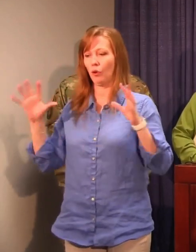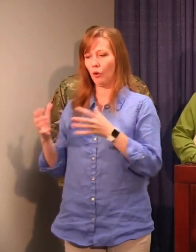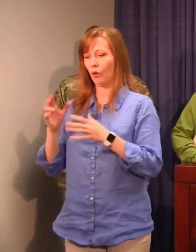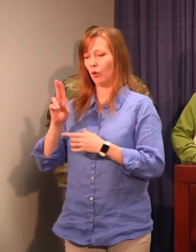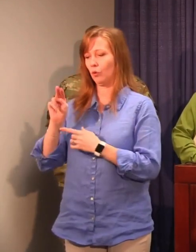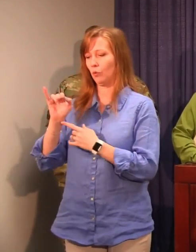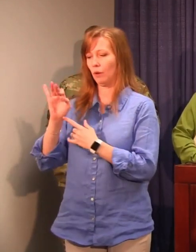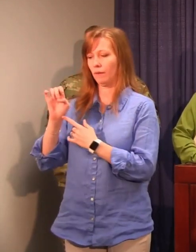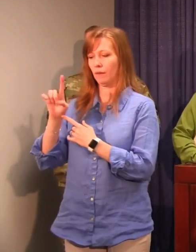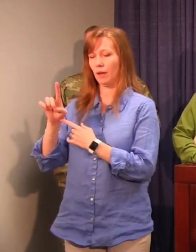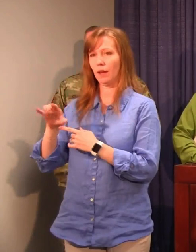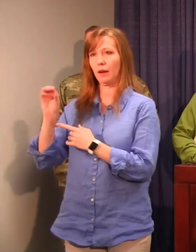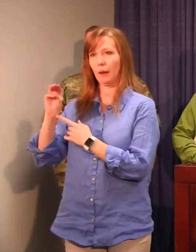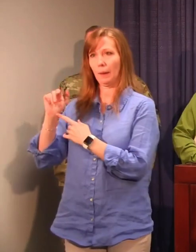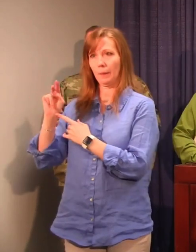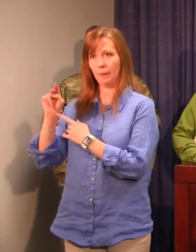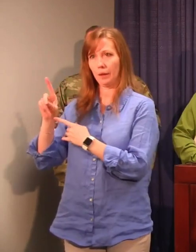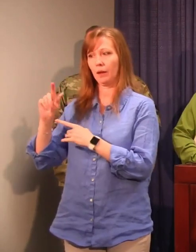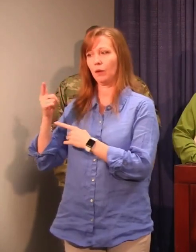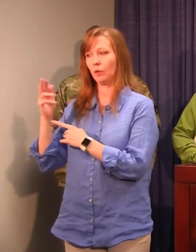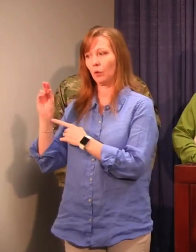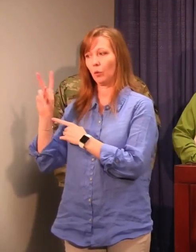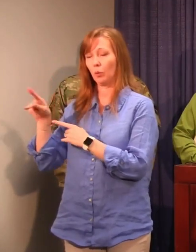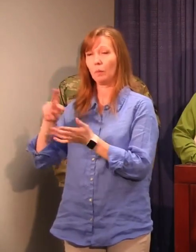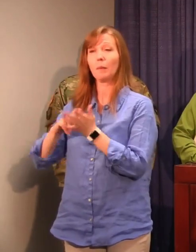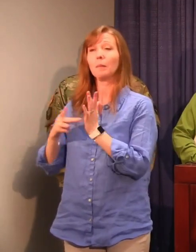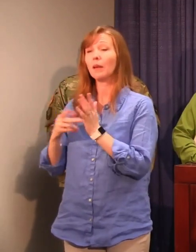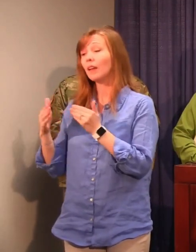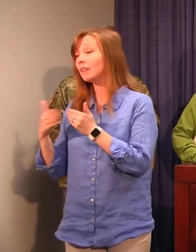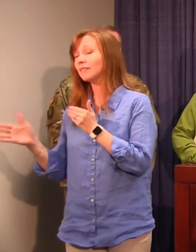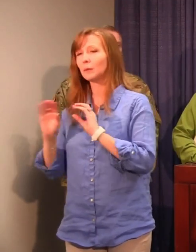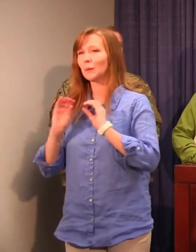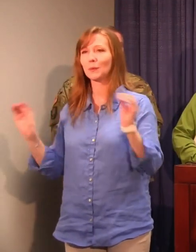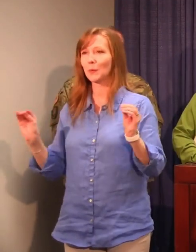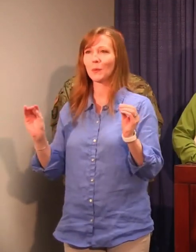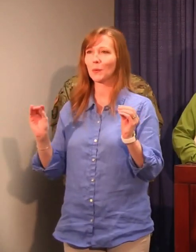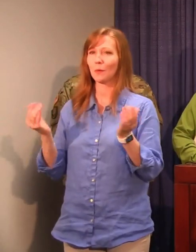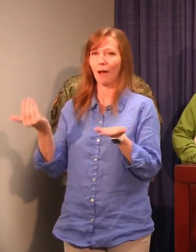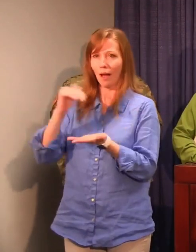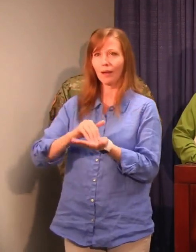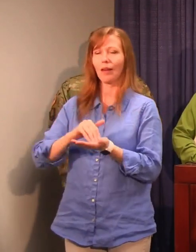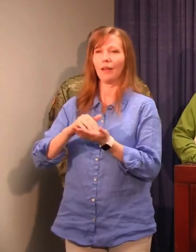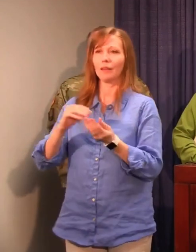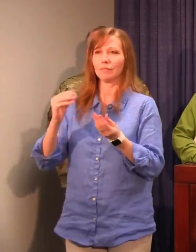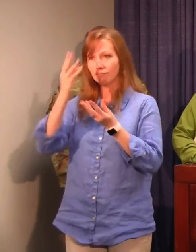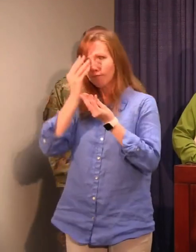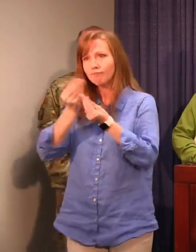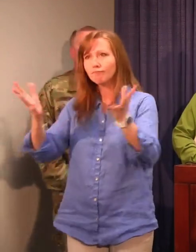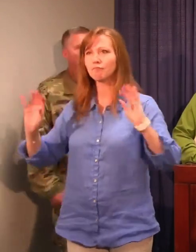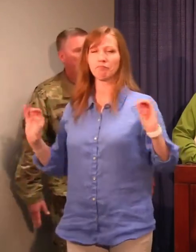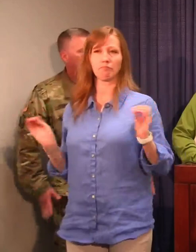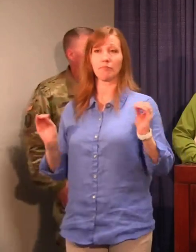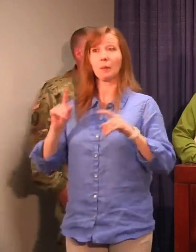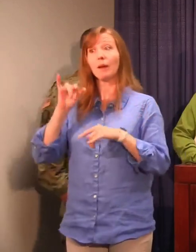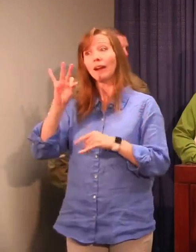have another press briefing scheduled either. Obviously, if that changes, we will certainly let you know. Thank you.